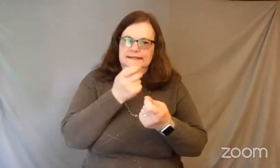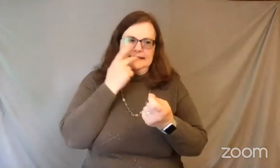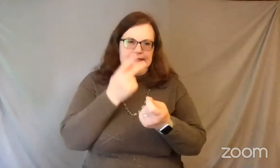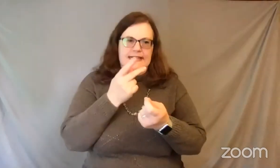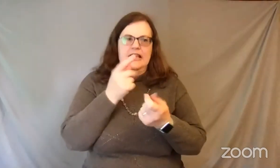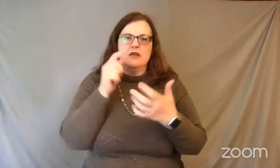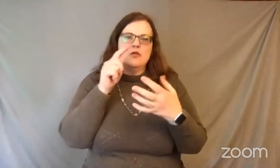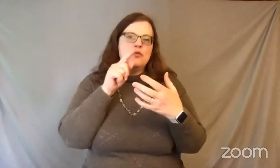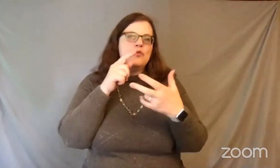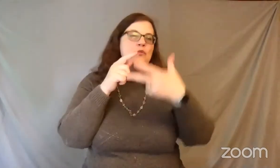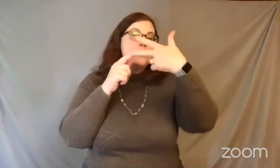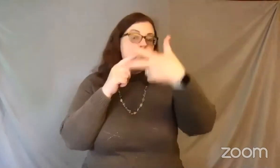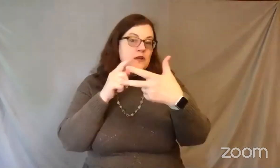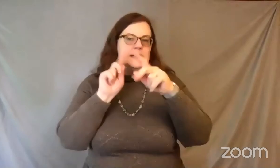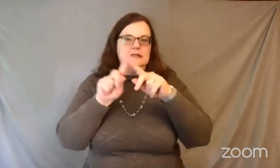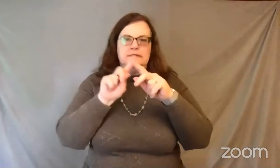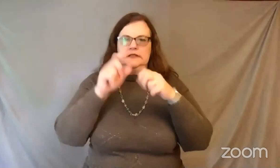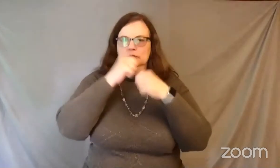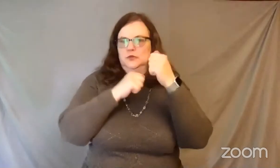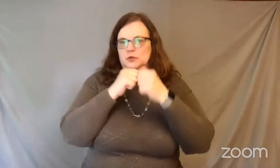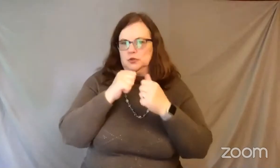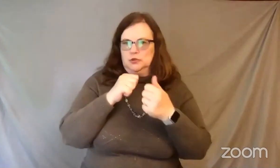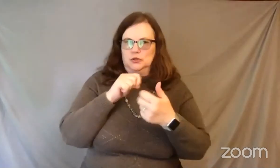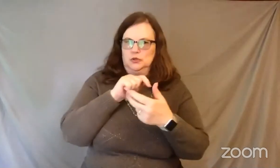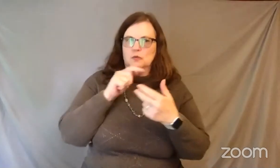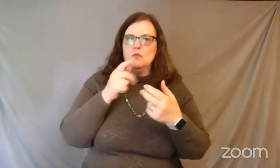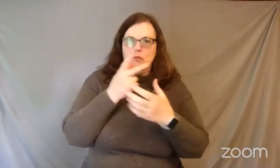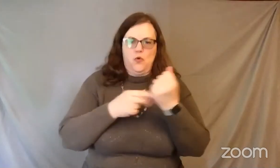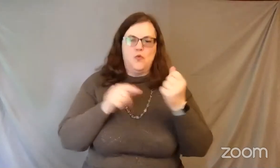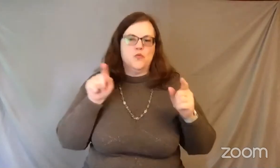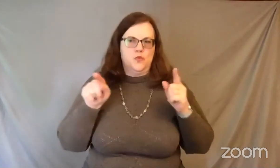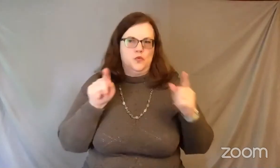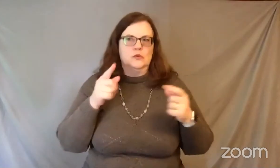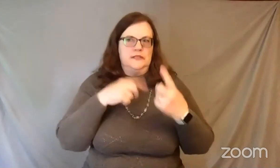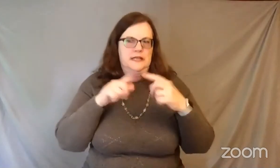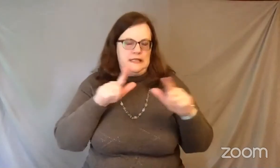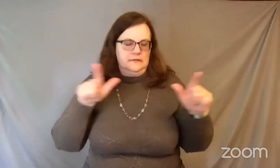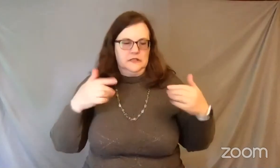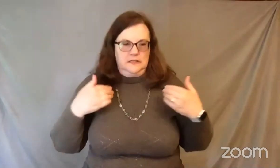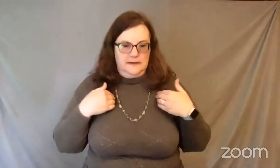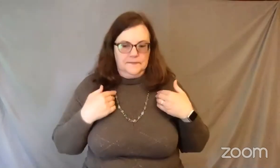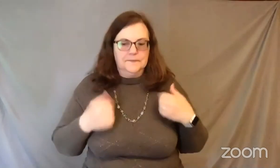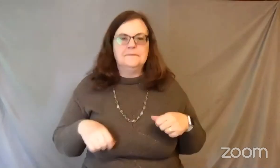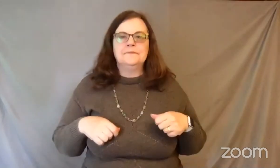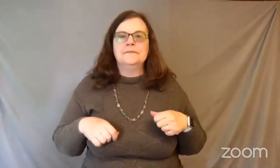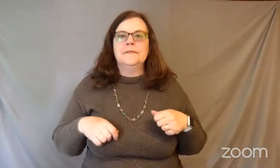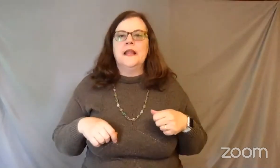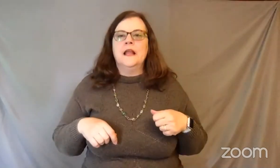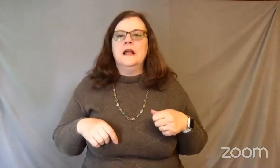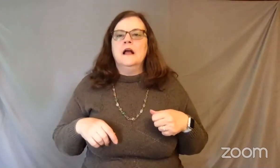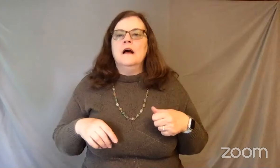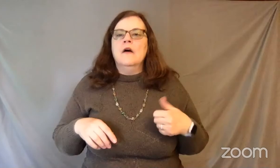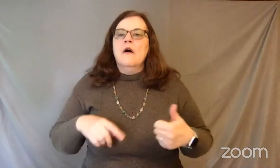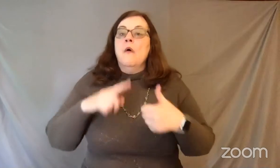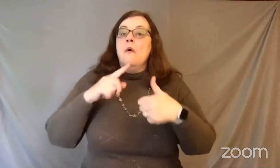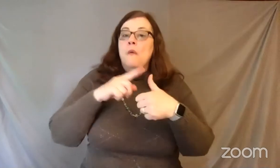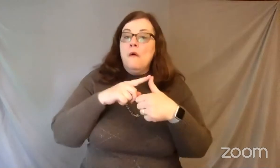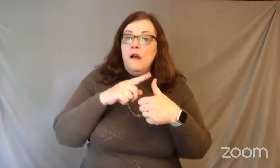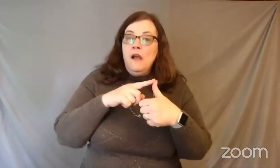We were looking at American Sign Language and Libris. There are 3 different structures that we talked about that sign